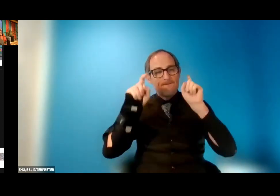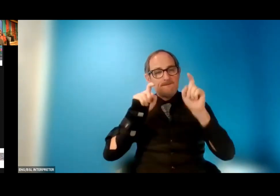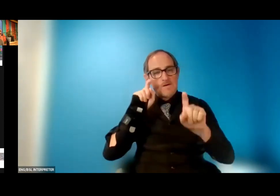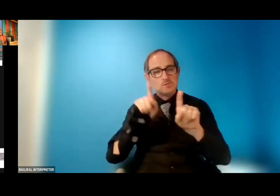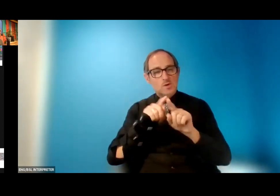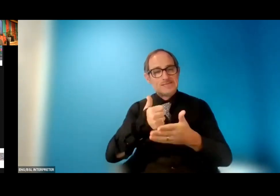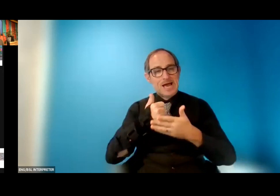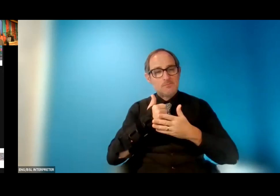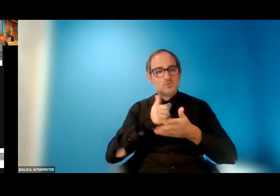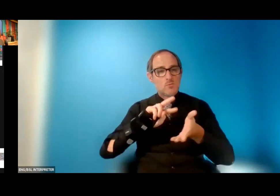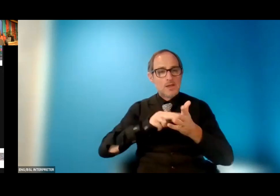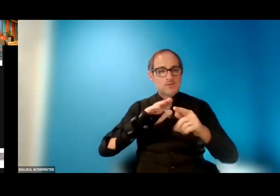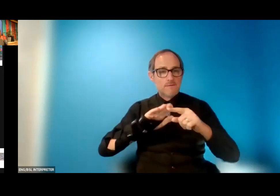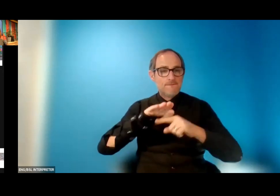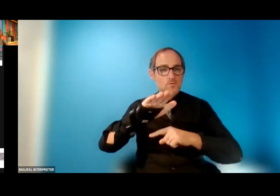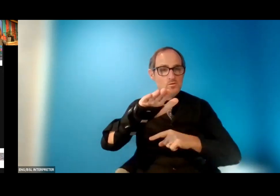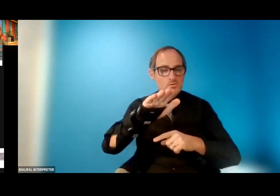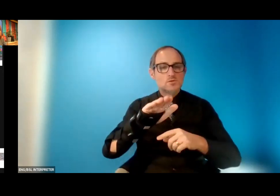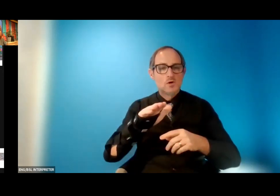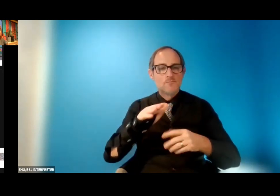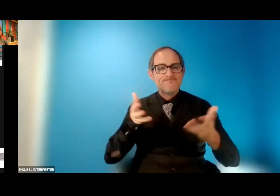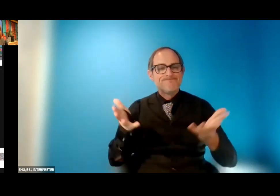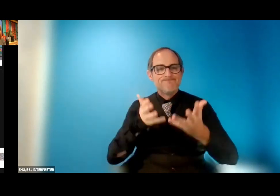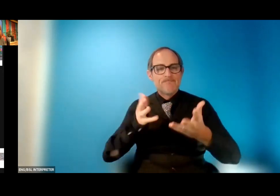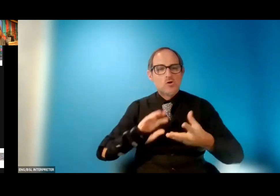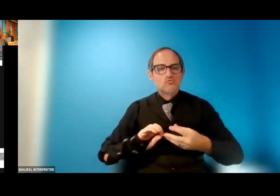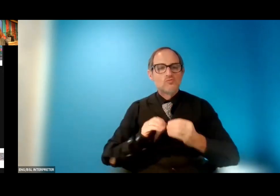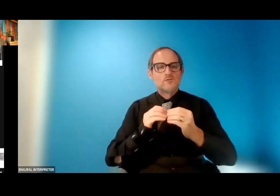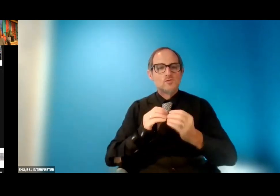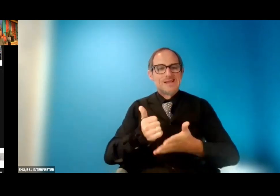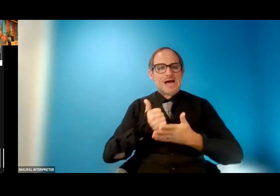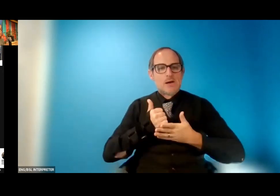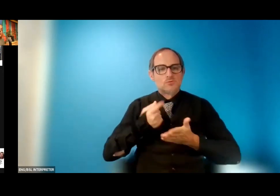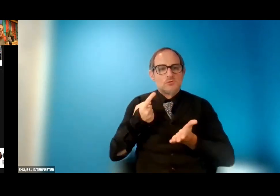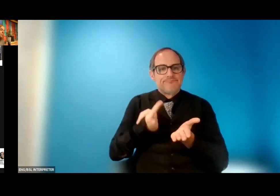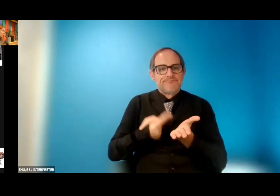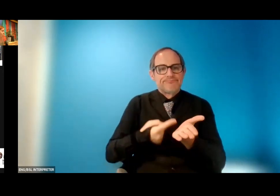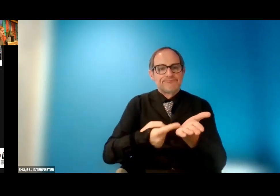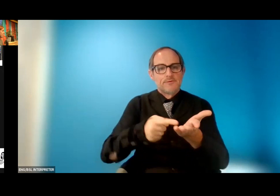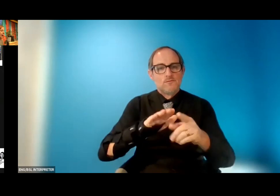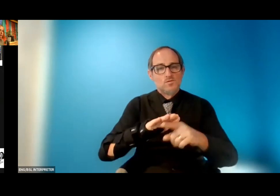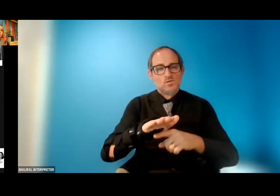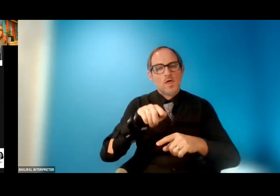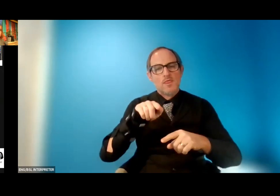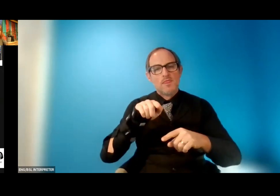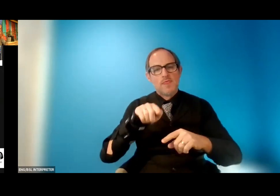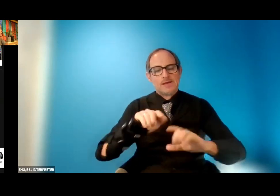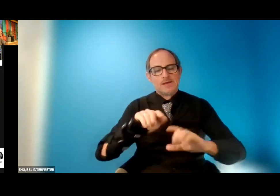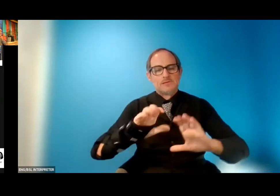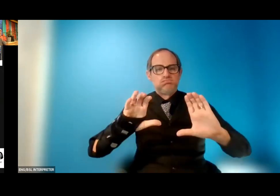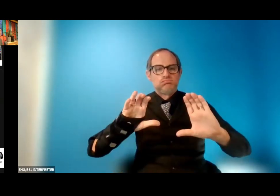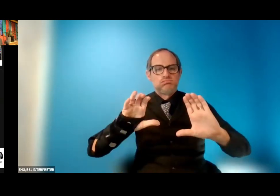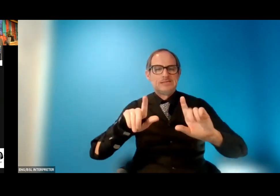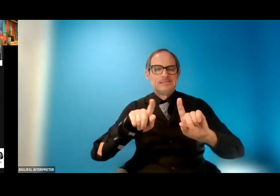be able to come up with this new vision. So it's a framework that lends itself to, you know, a Miro board